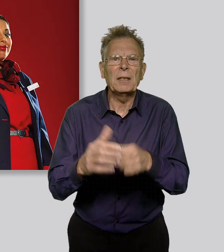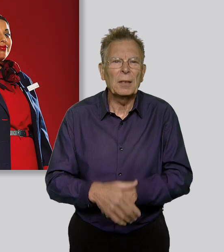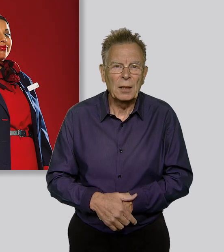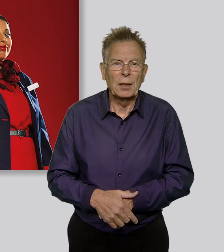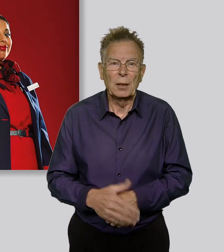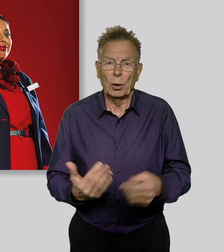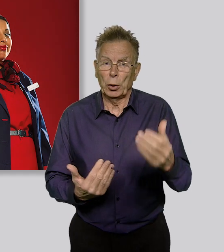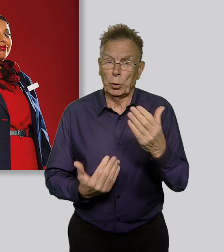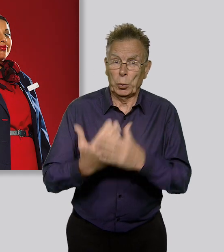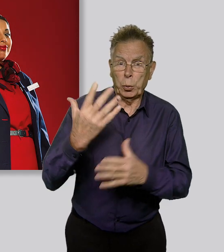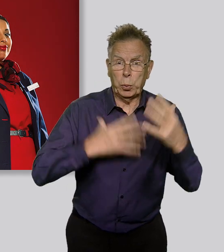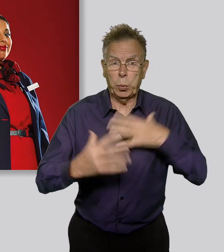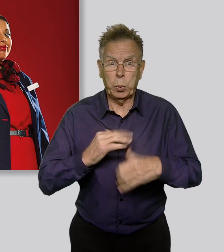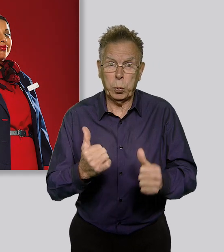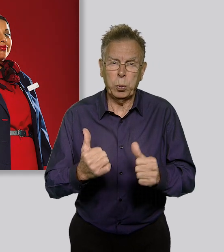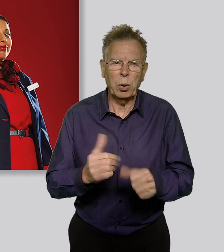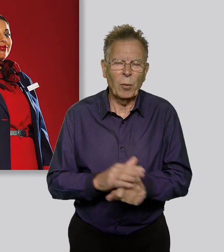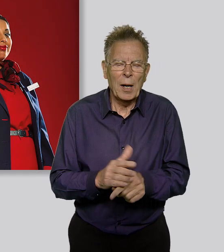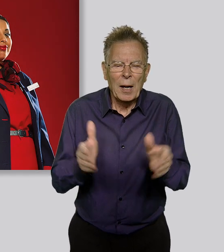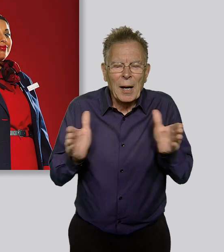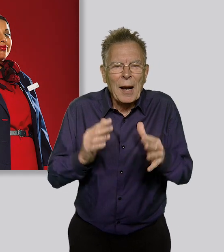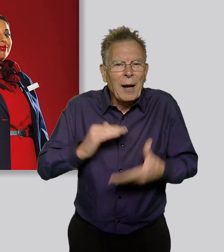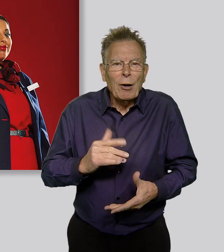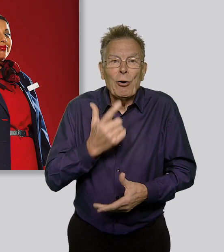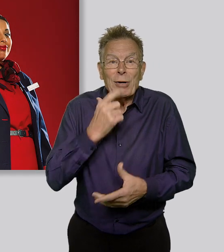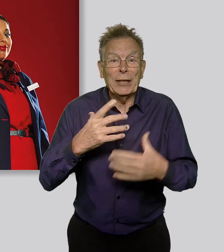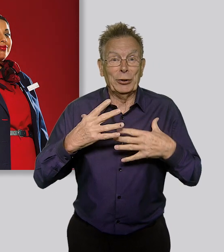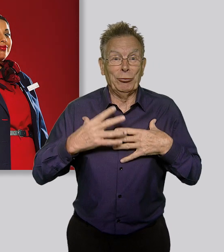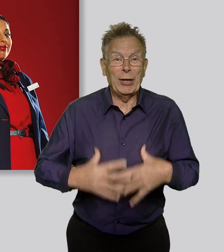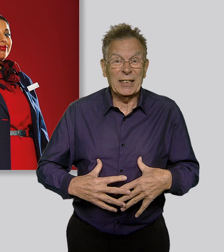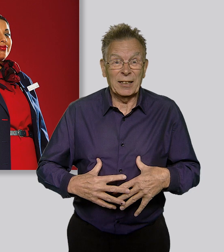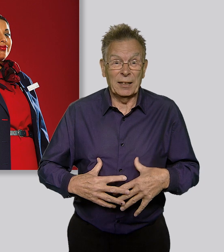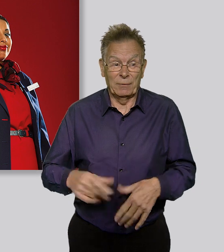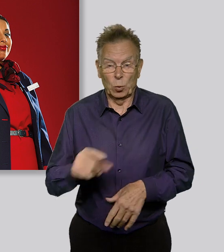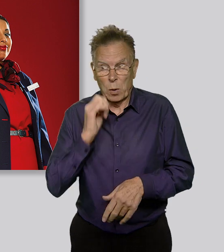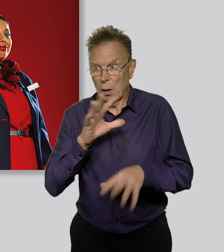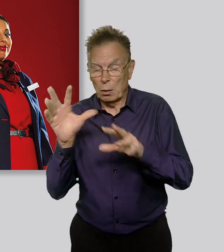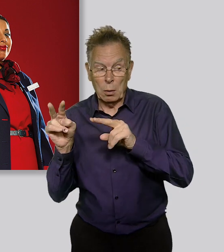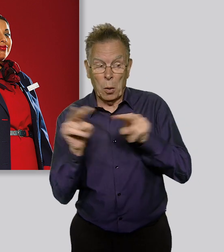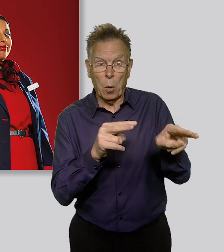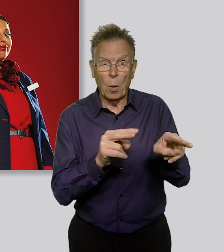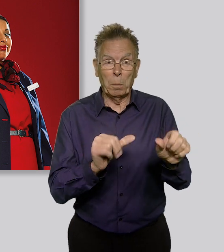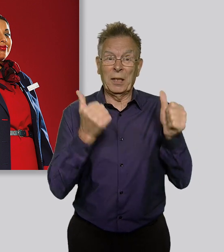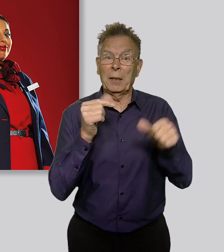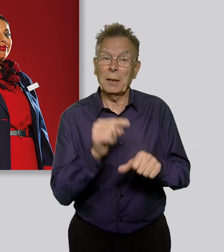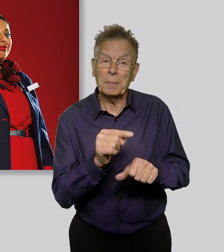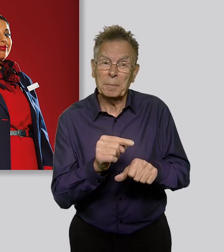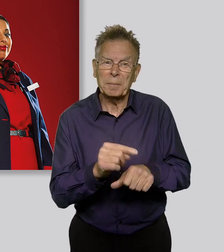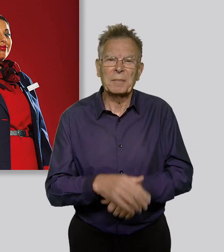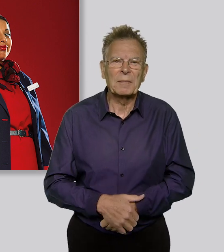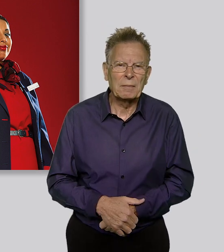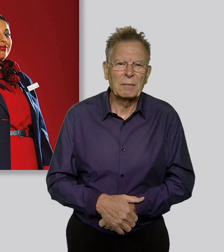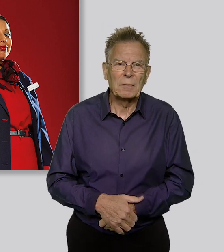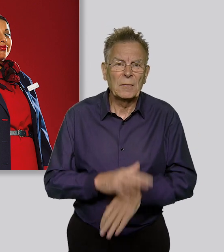sleek tailoring. New to the collection is also our little red dress. We're going to turn heads.